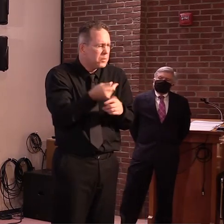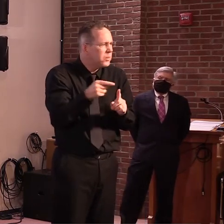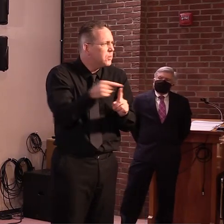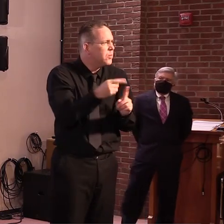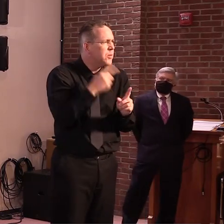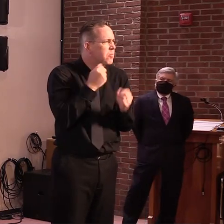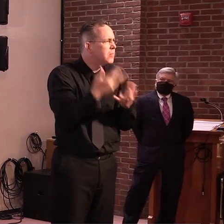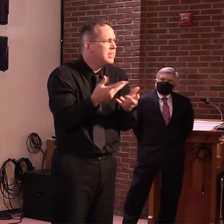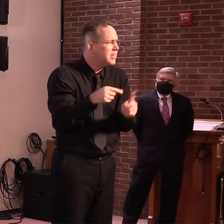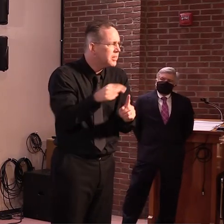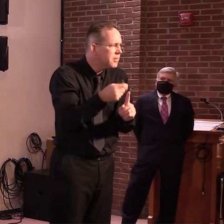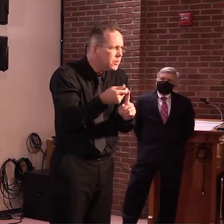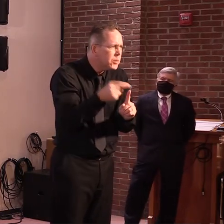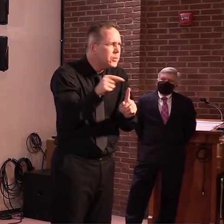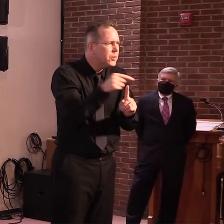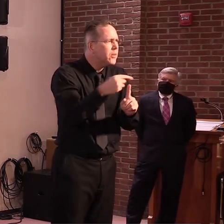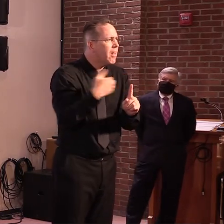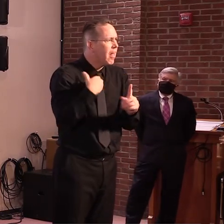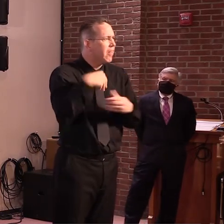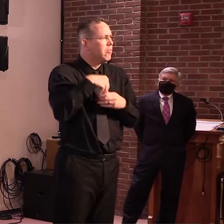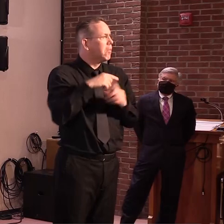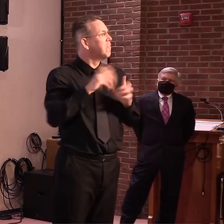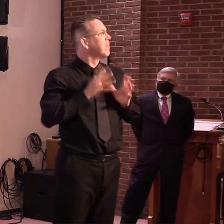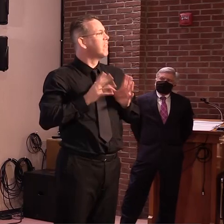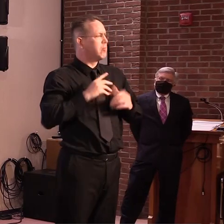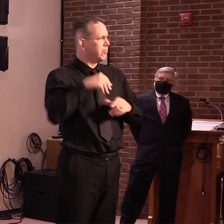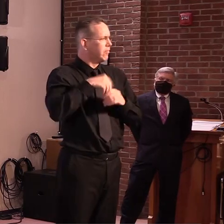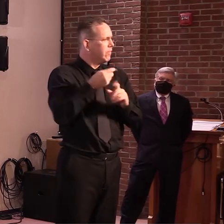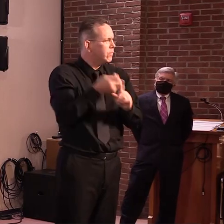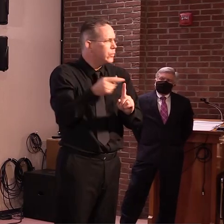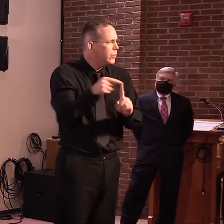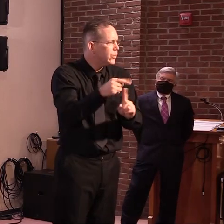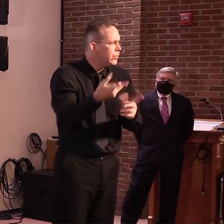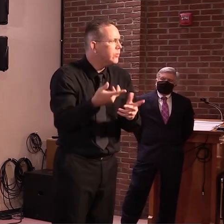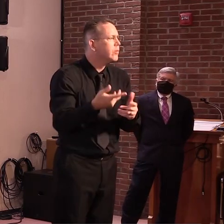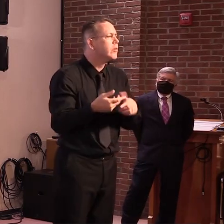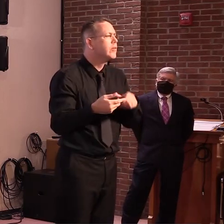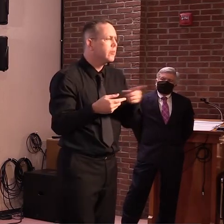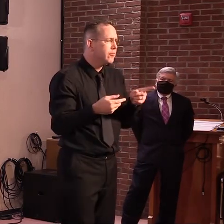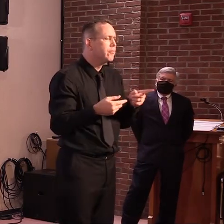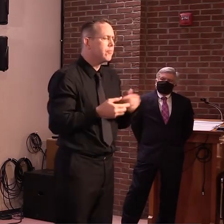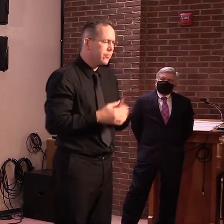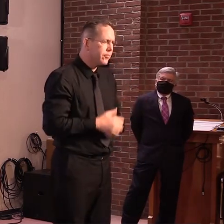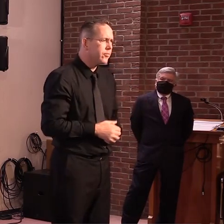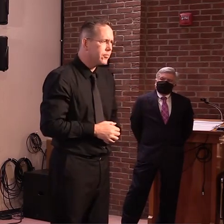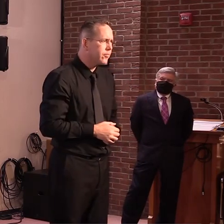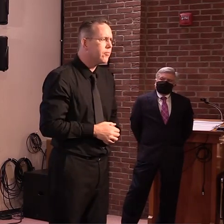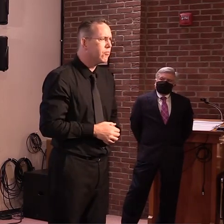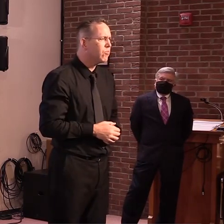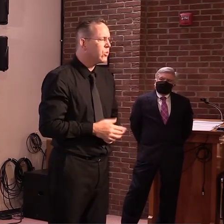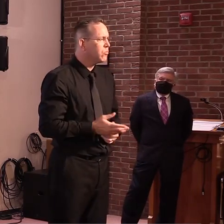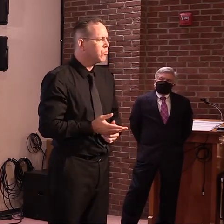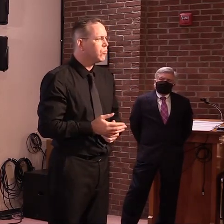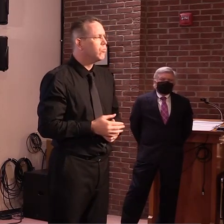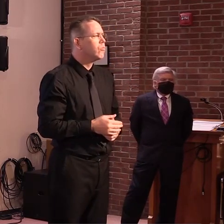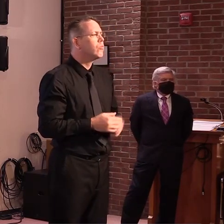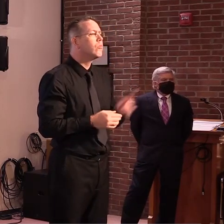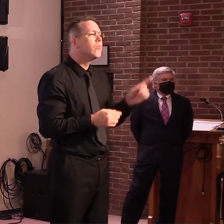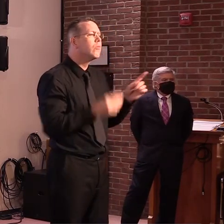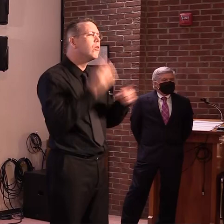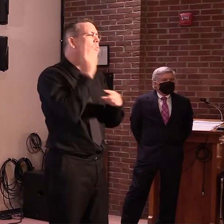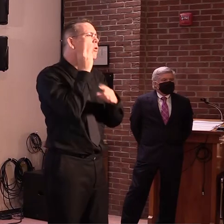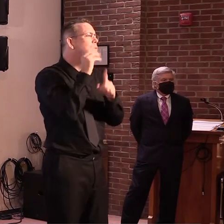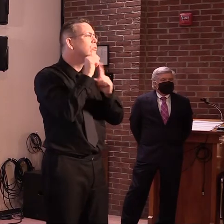of the virus across the state is real. Obviously, an outbreak is something that